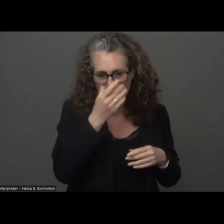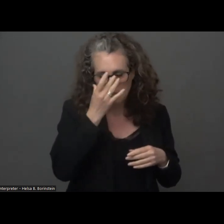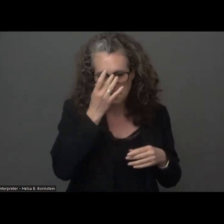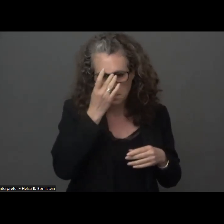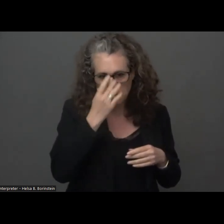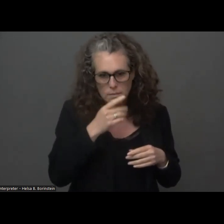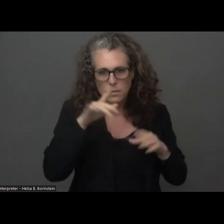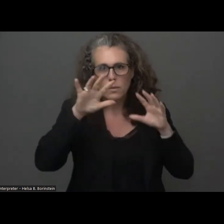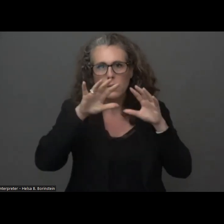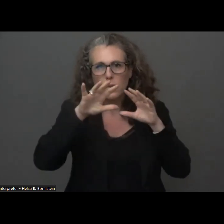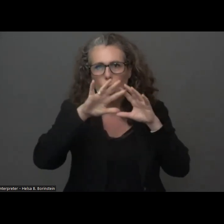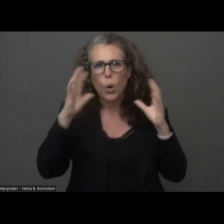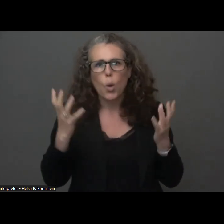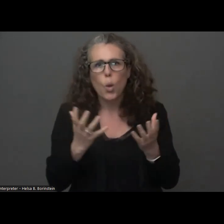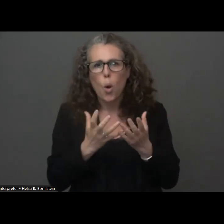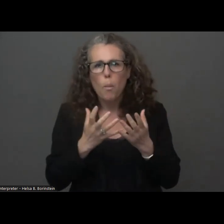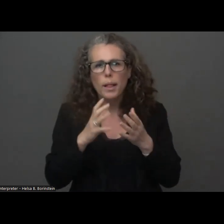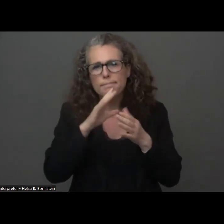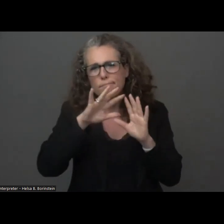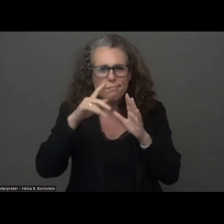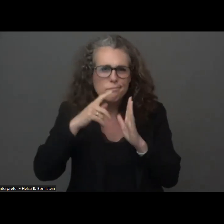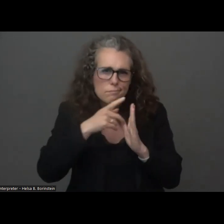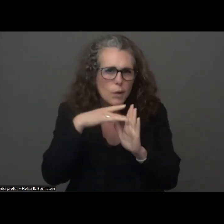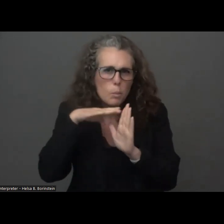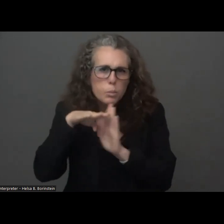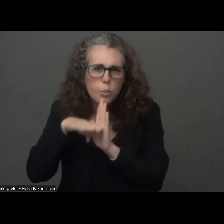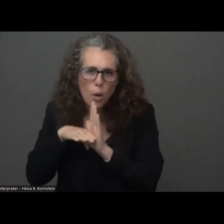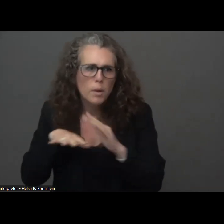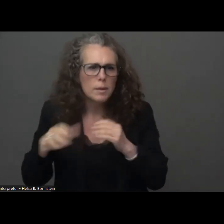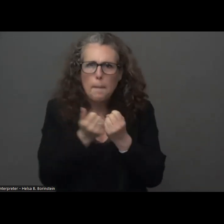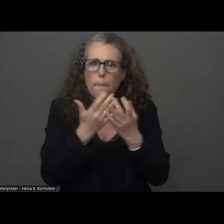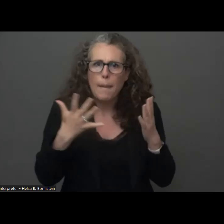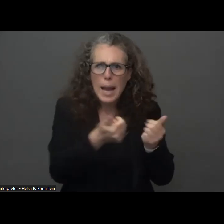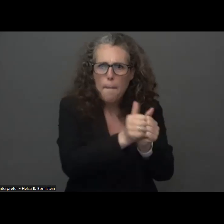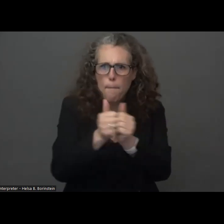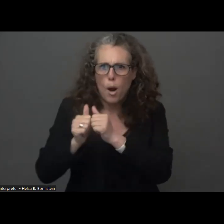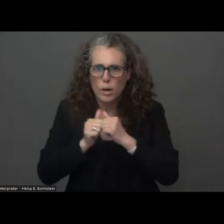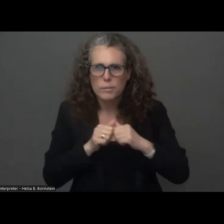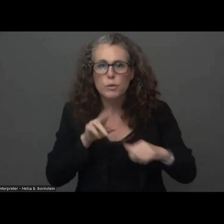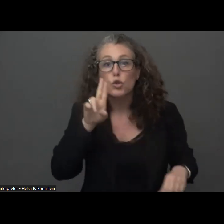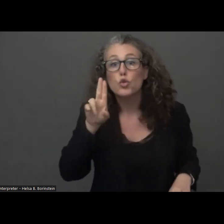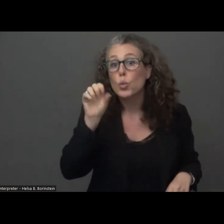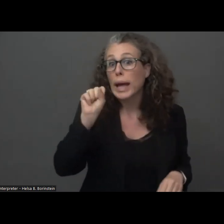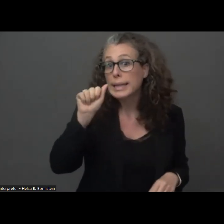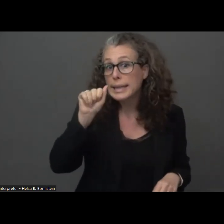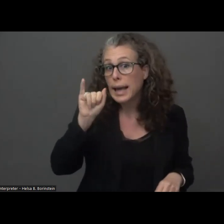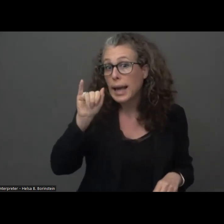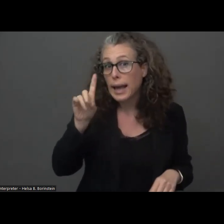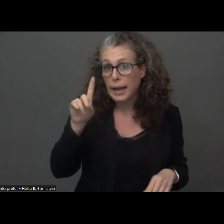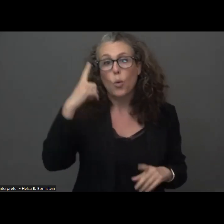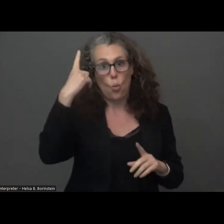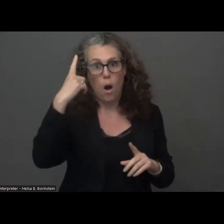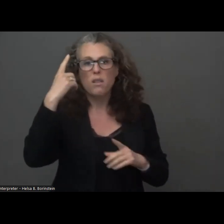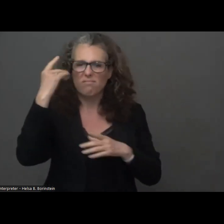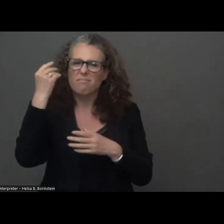the Global Labor Program. So Site Savers are the implementing partners, but USAID is the donor or the funder